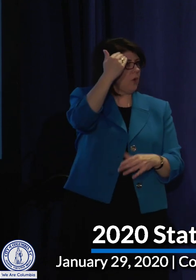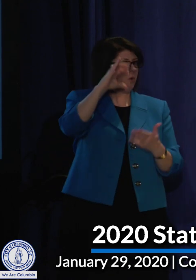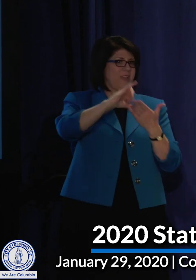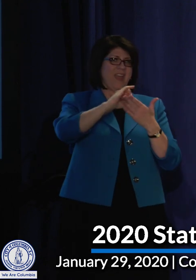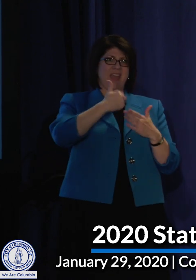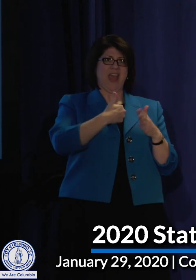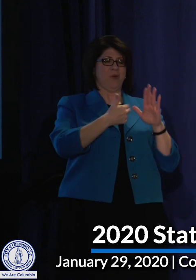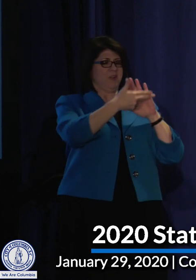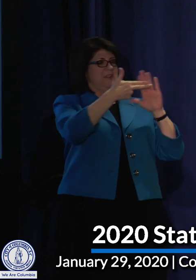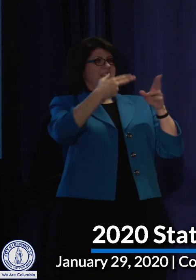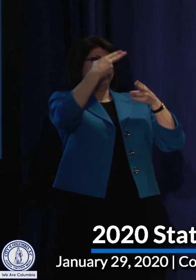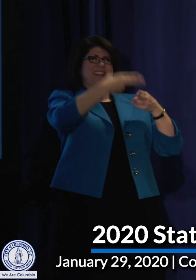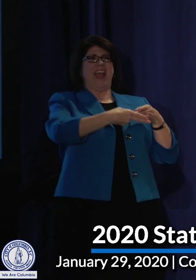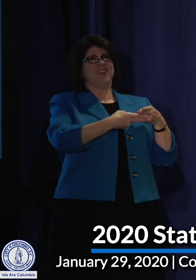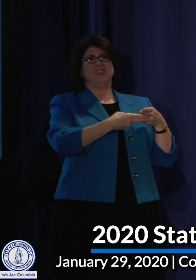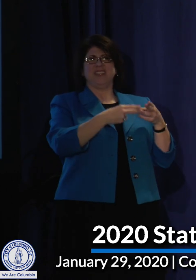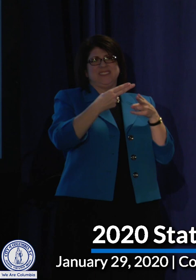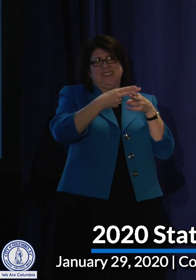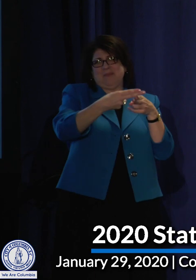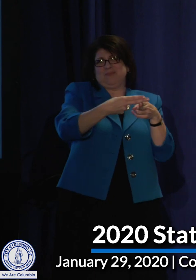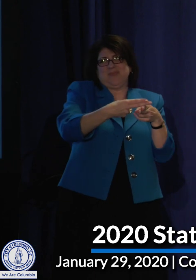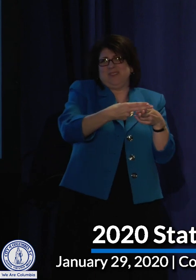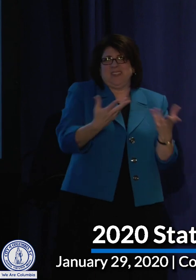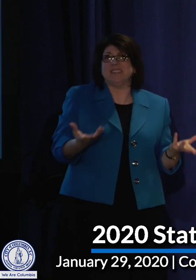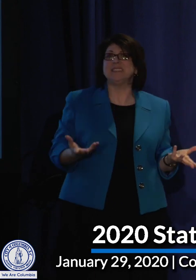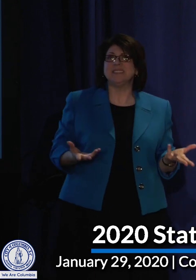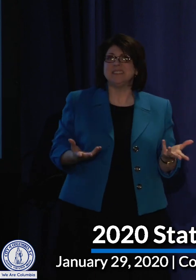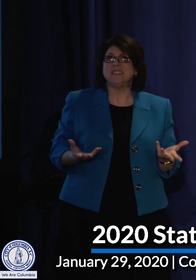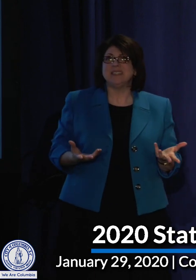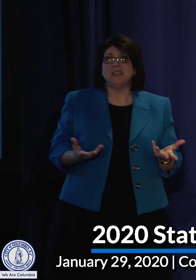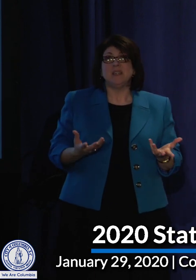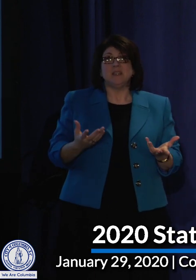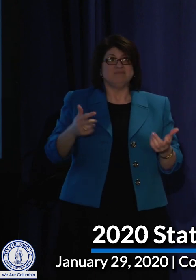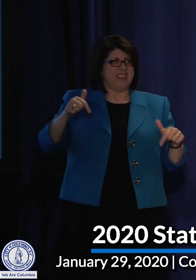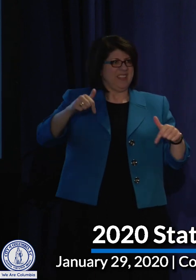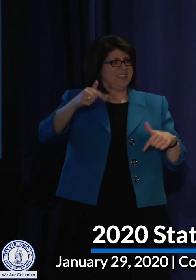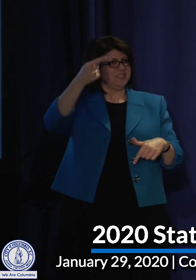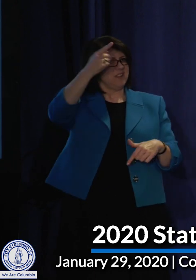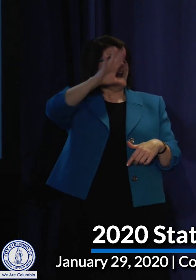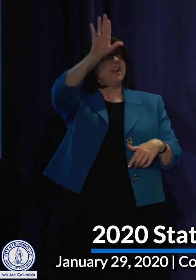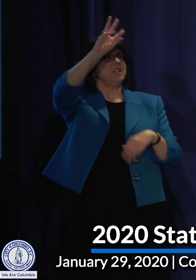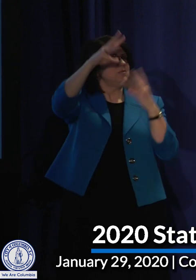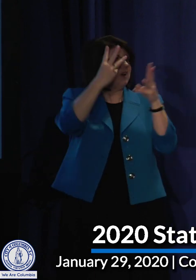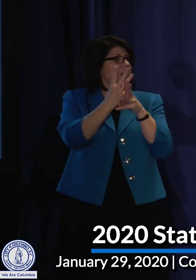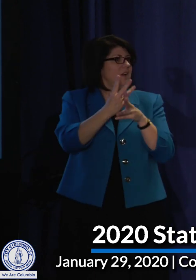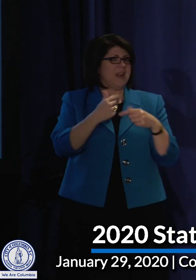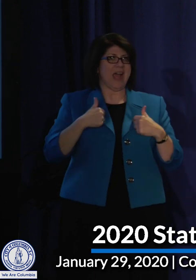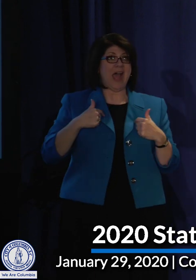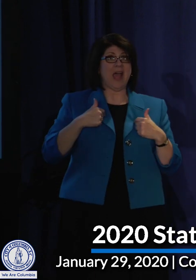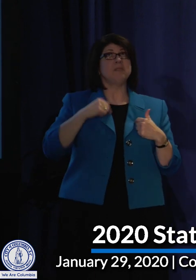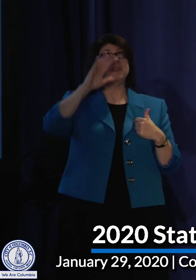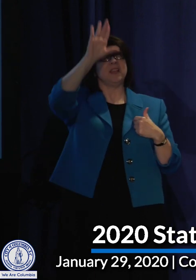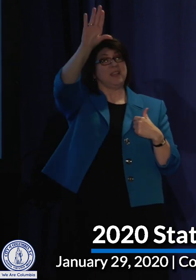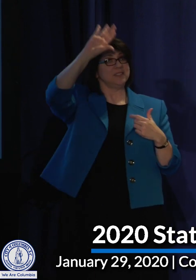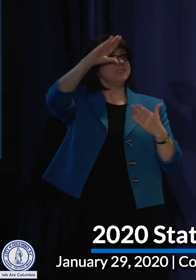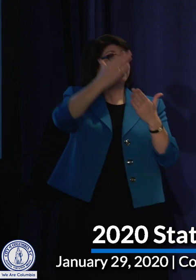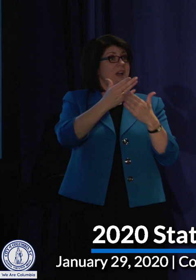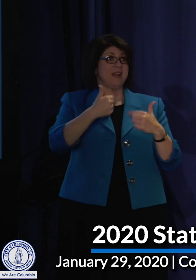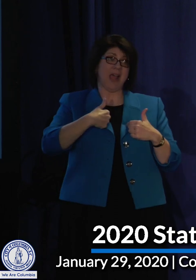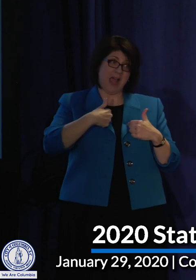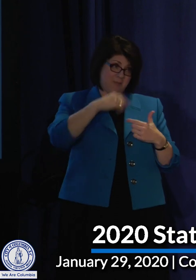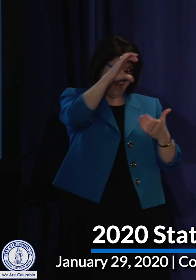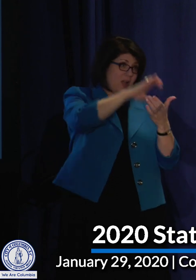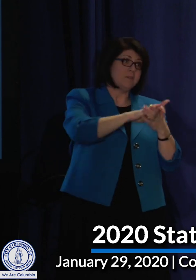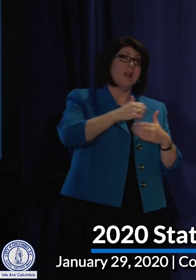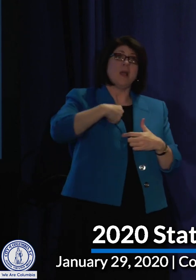titles represent our temporary standing in God's world. And that I'm a child of God, I'm a husband